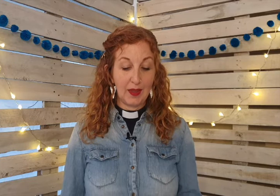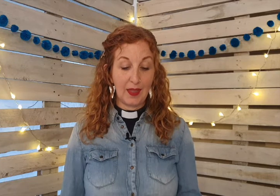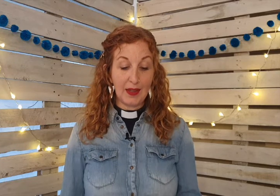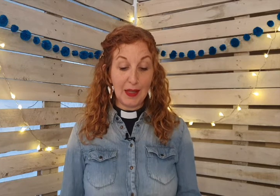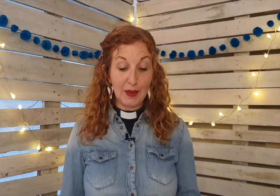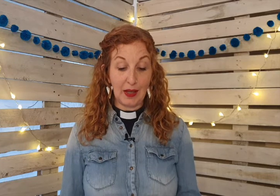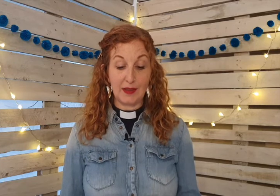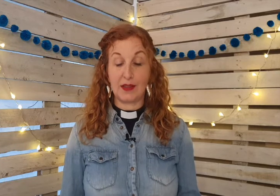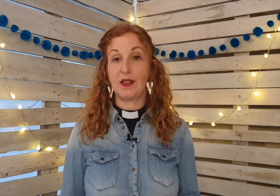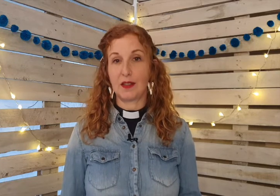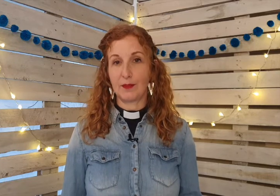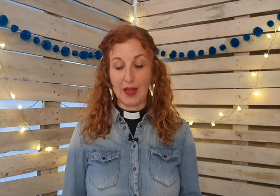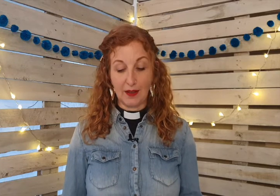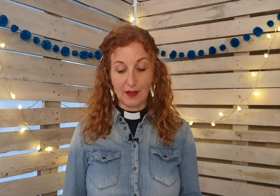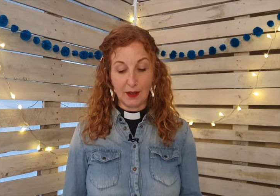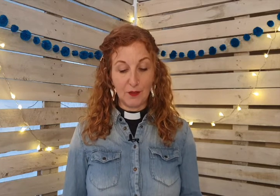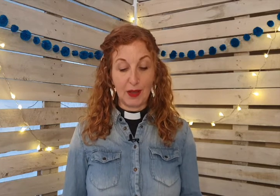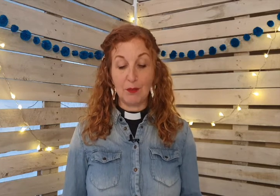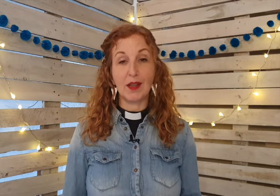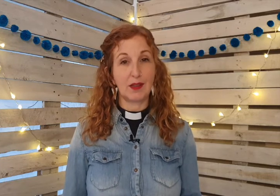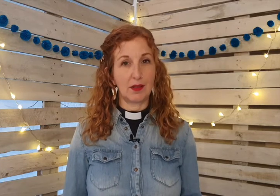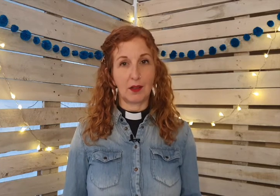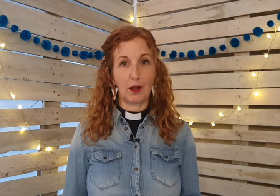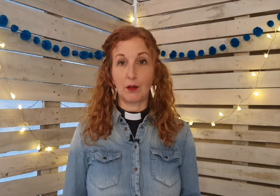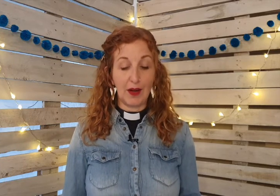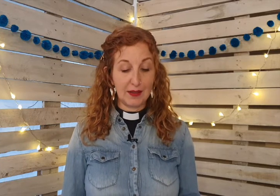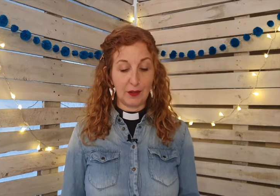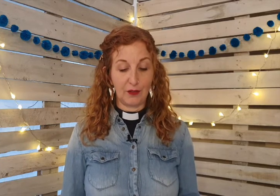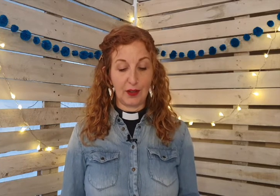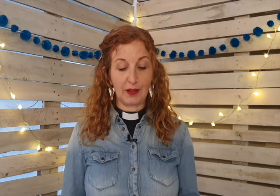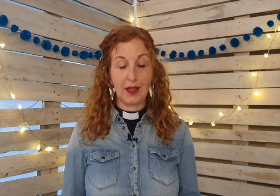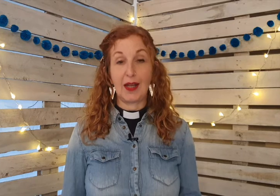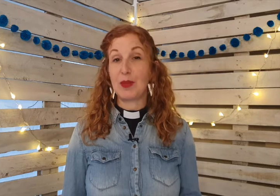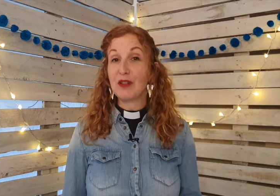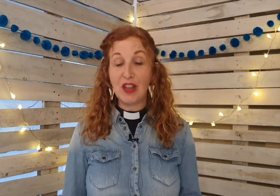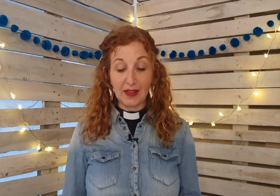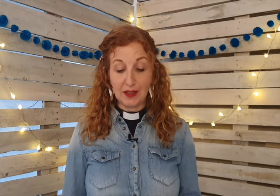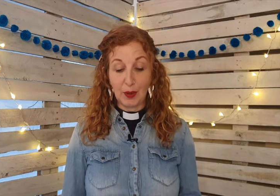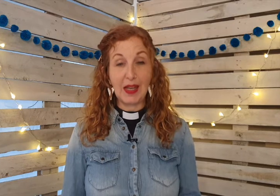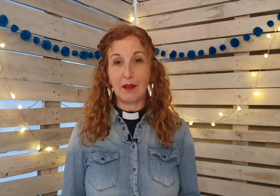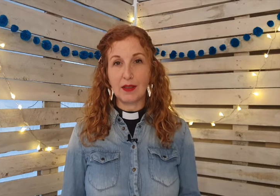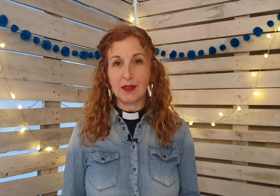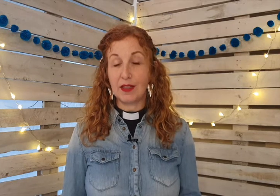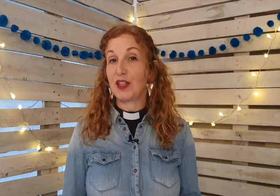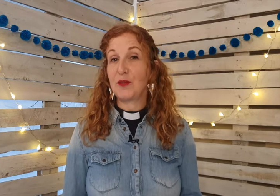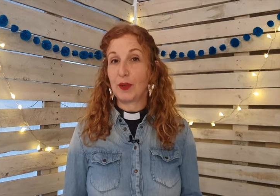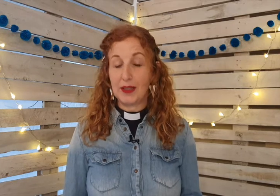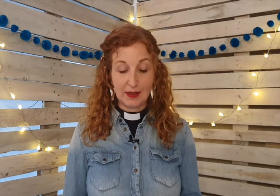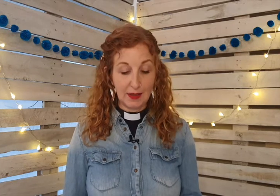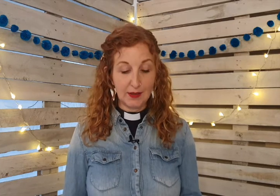Then he began to teach them that the Son of Man must undergo great suffering and be rejected by the elders, the chief priests and the